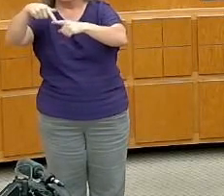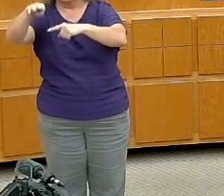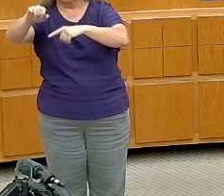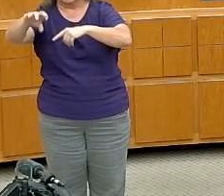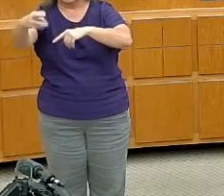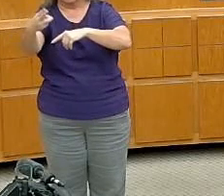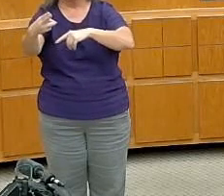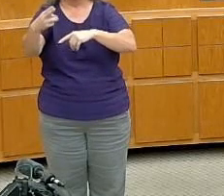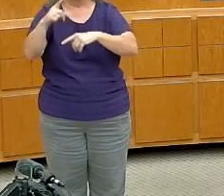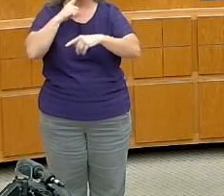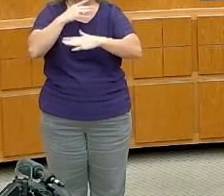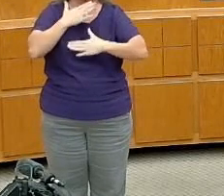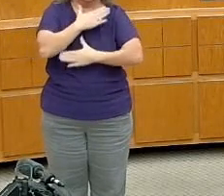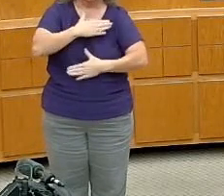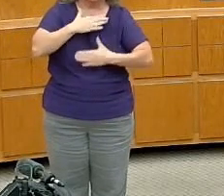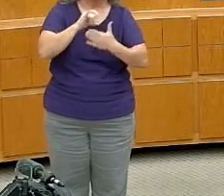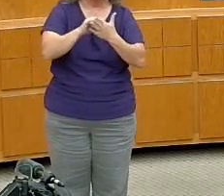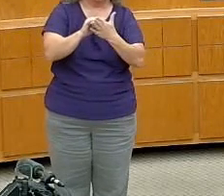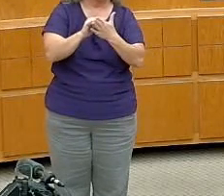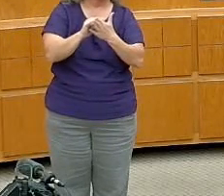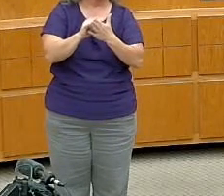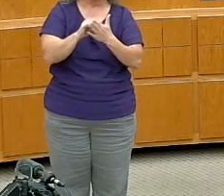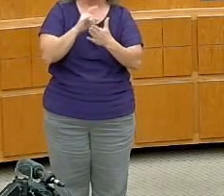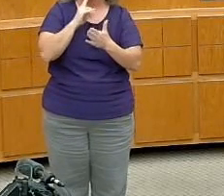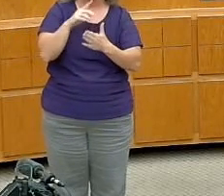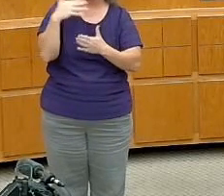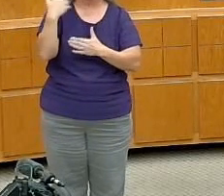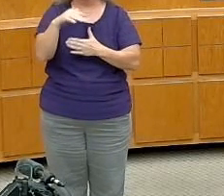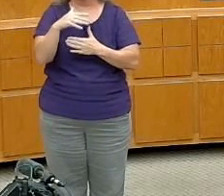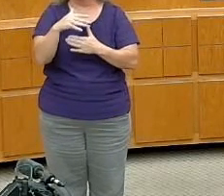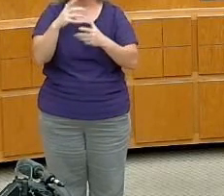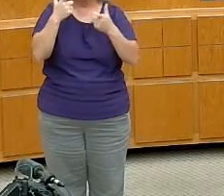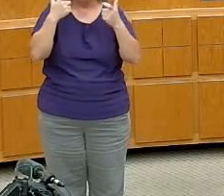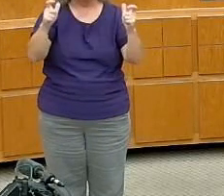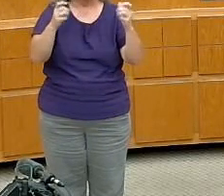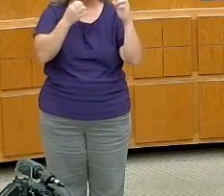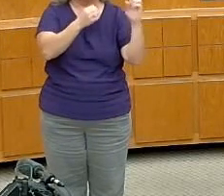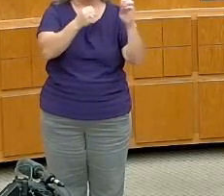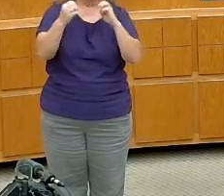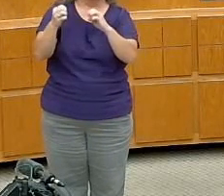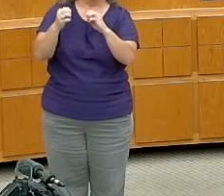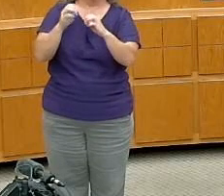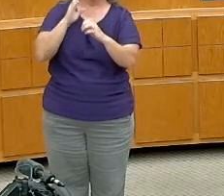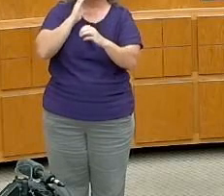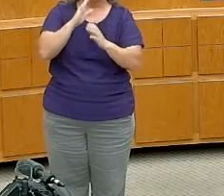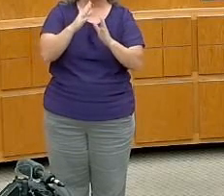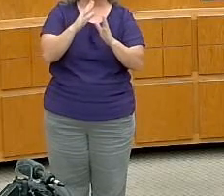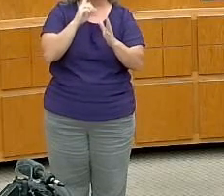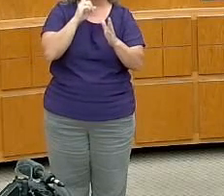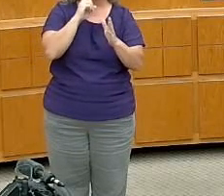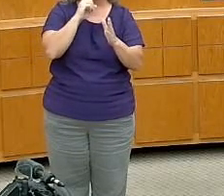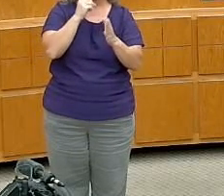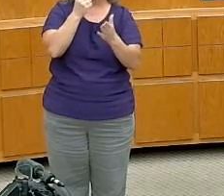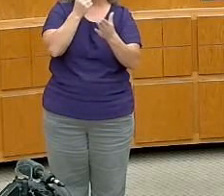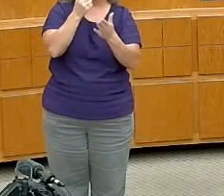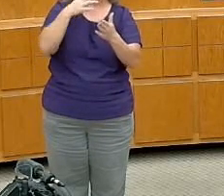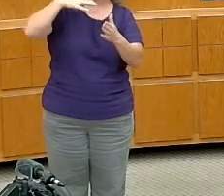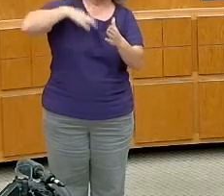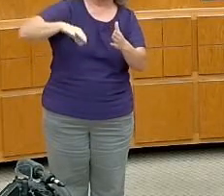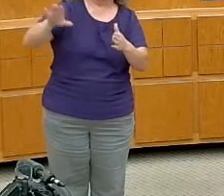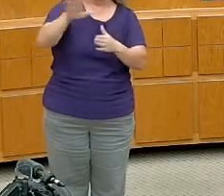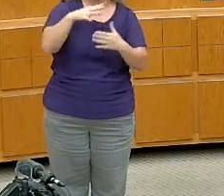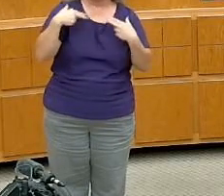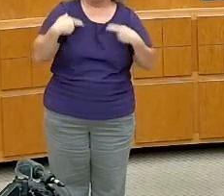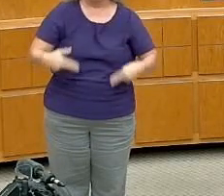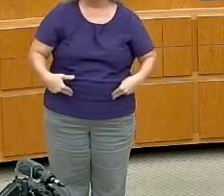that, and it's just an unprecedented effort, and I think it will pay dividends to our citizens' health. I want to also give you a